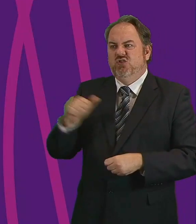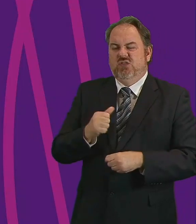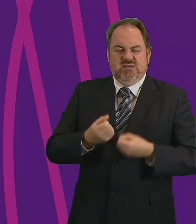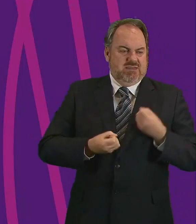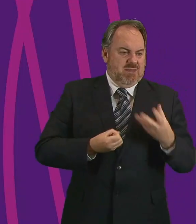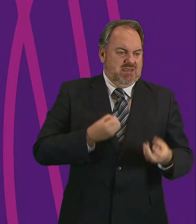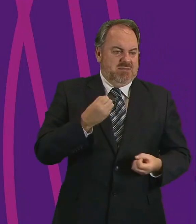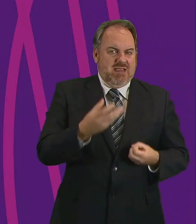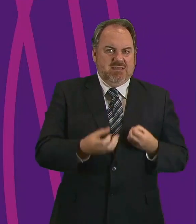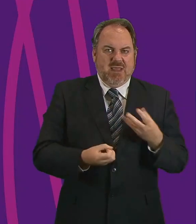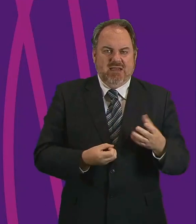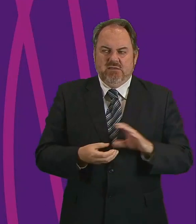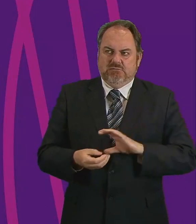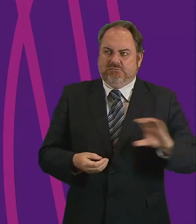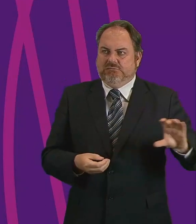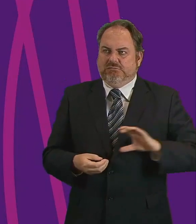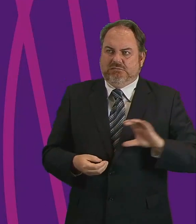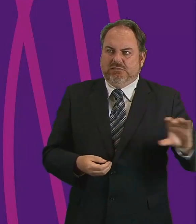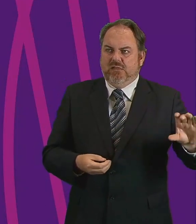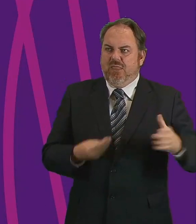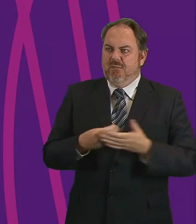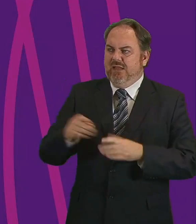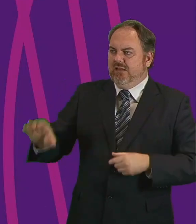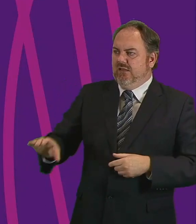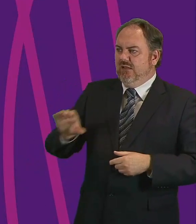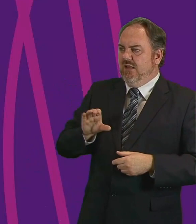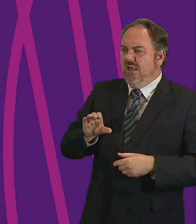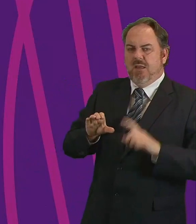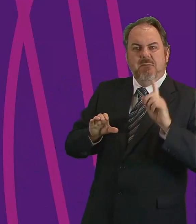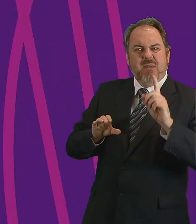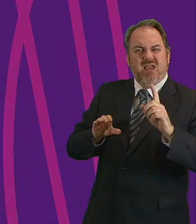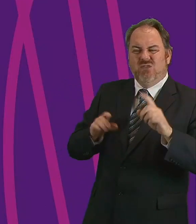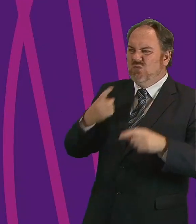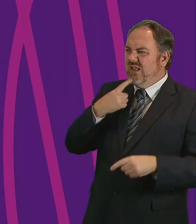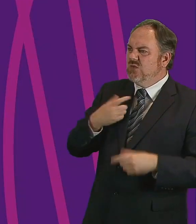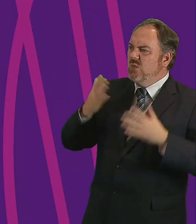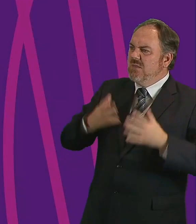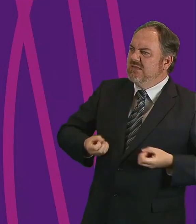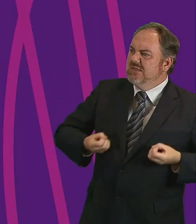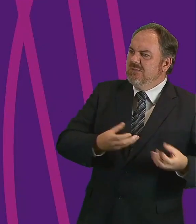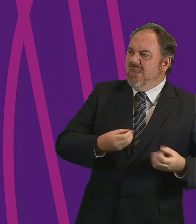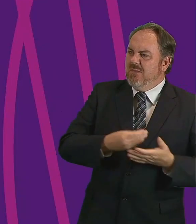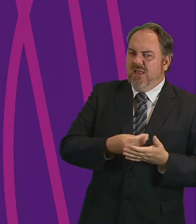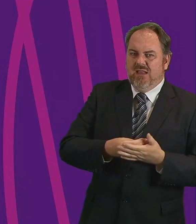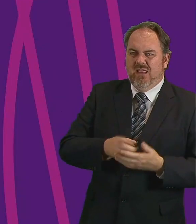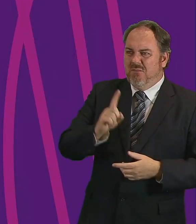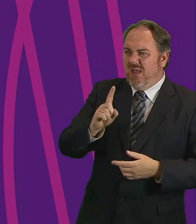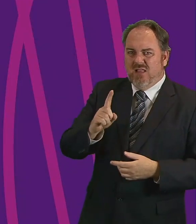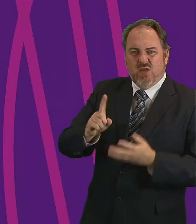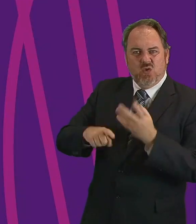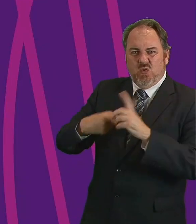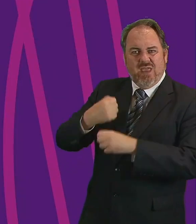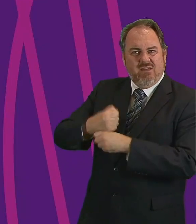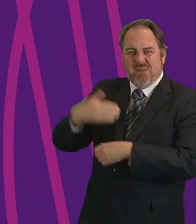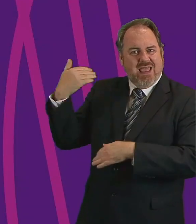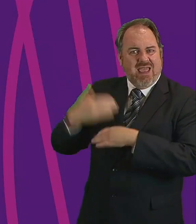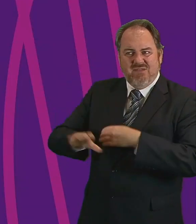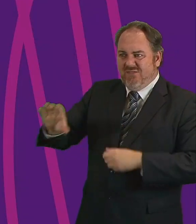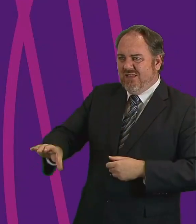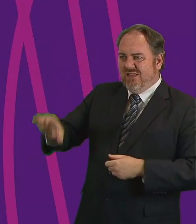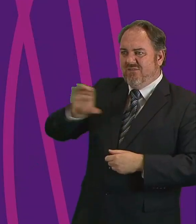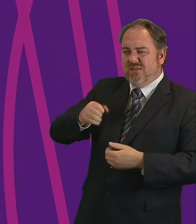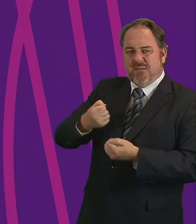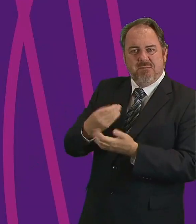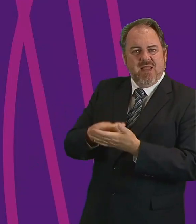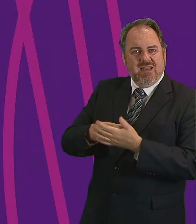Government hadn't even received the money, but were been told to pay that money out. So, Presiding Officer, if the UK Government want to help, but